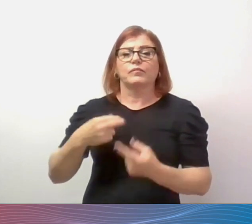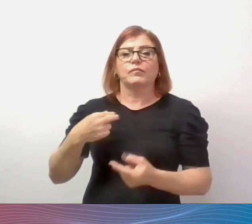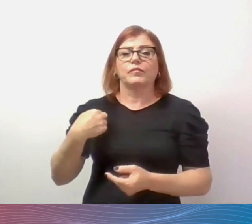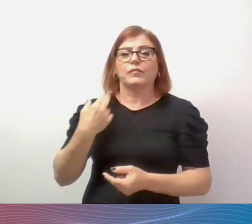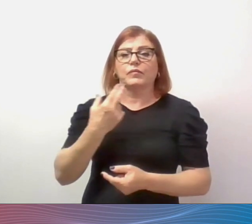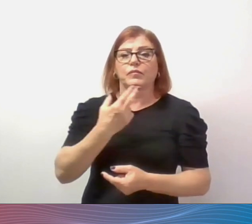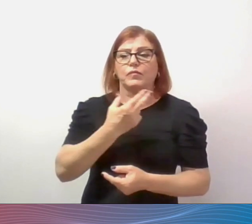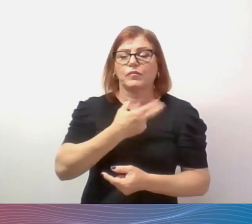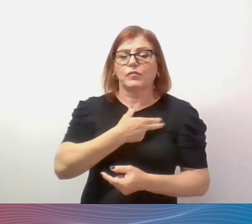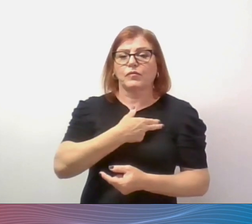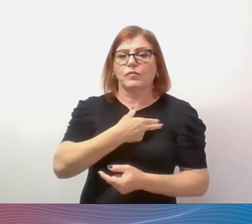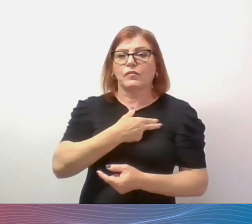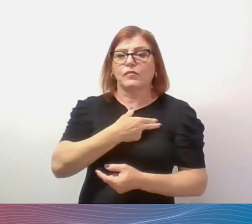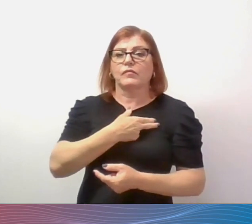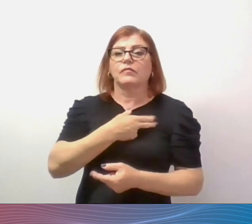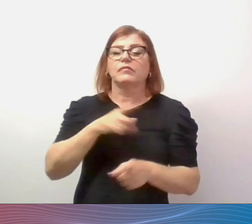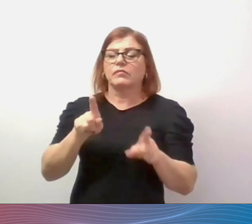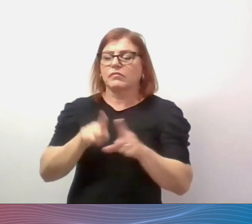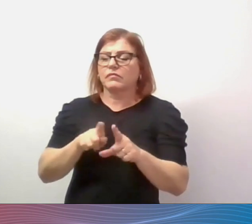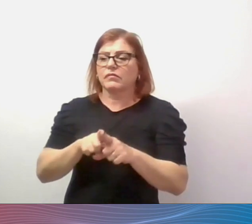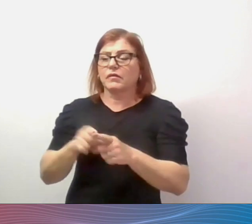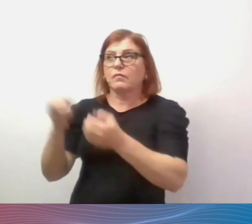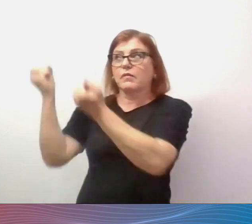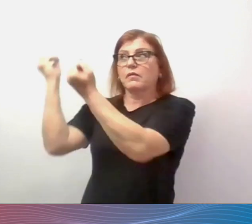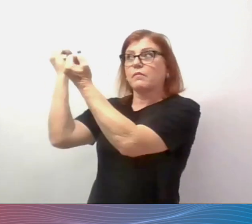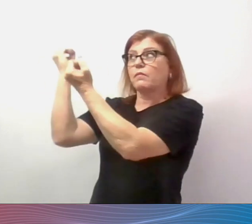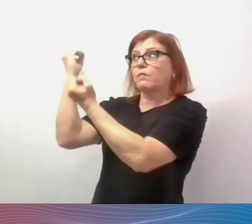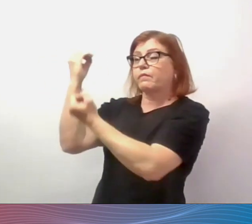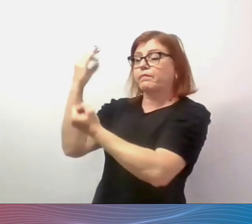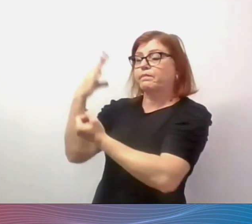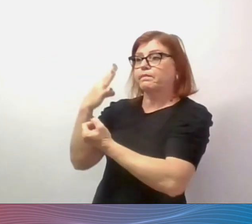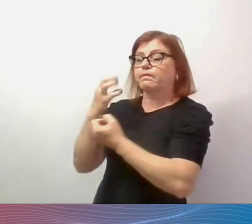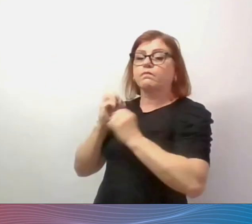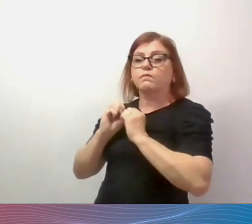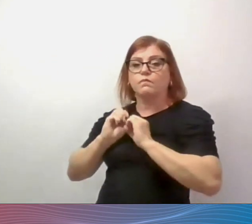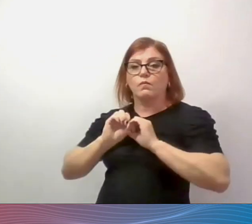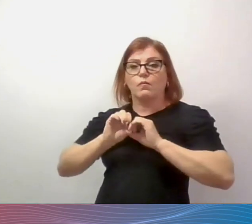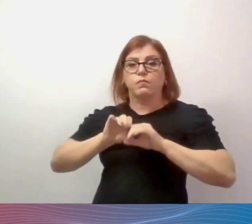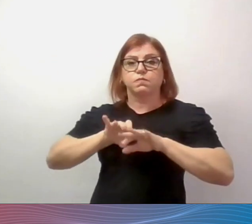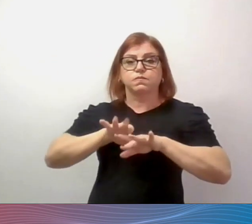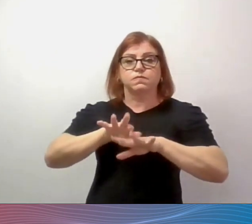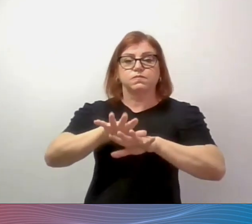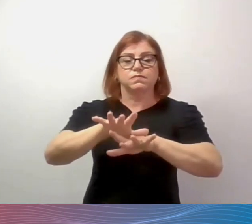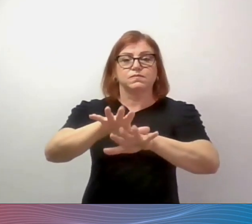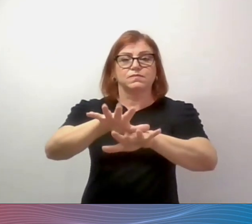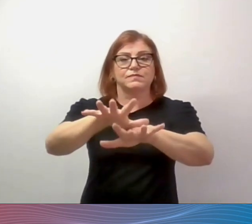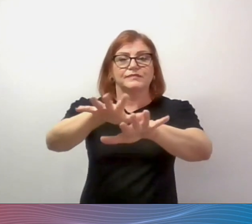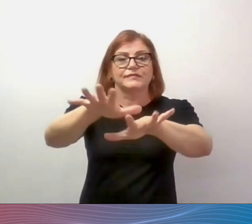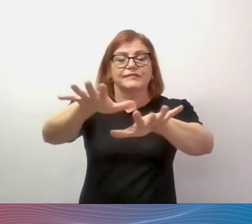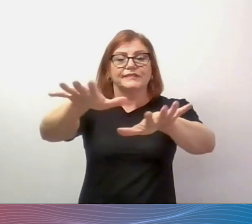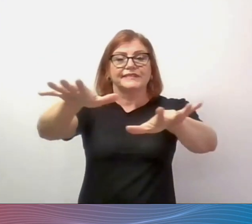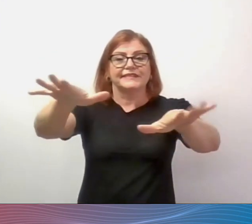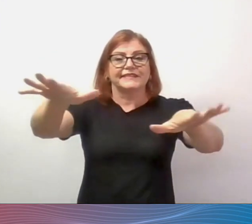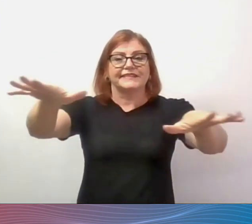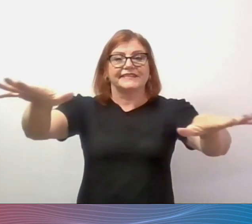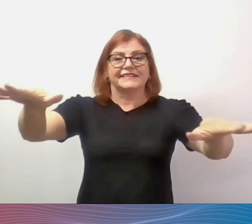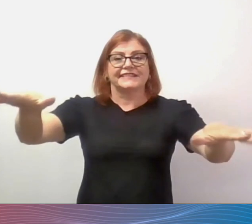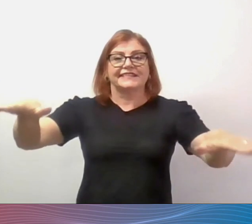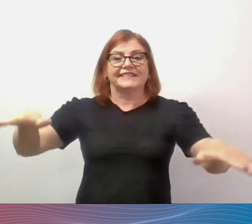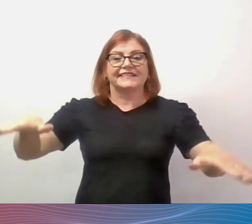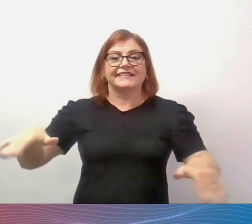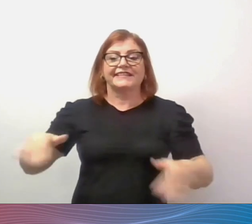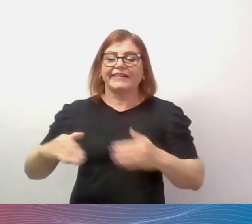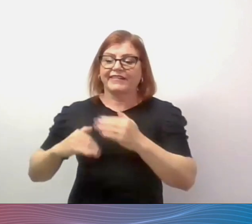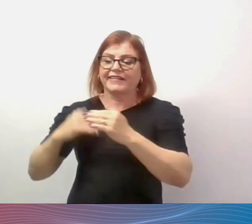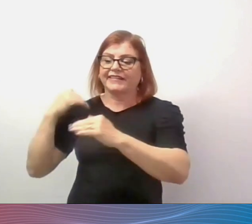become the dispensers of grace. Para que essa vida possa, essa graça possa fazer o crescer, crescer, crescer. So that this grace may